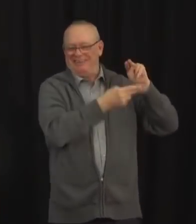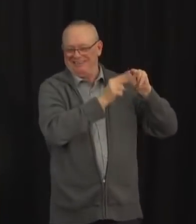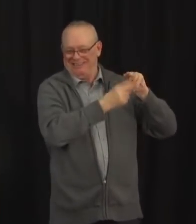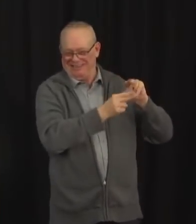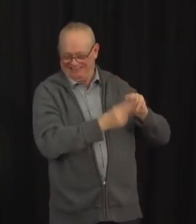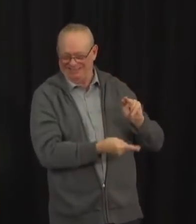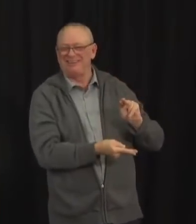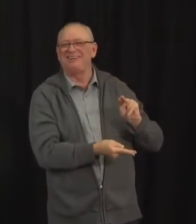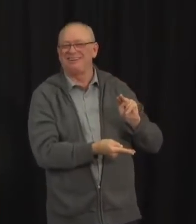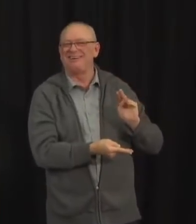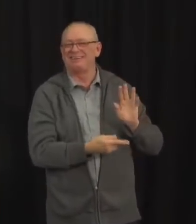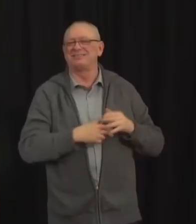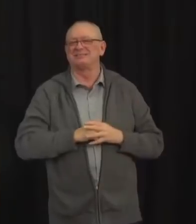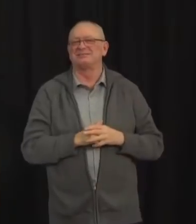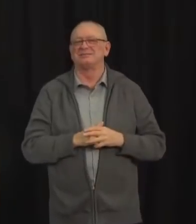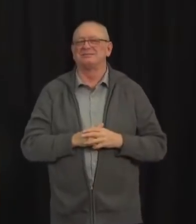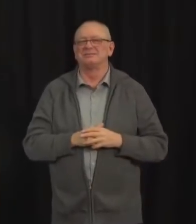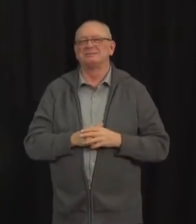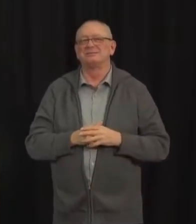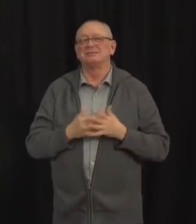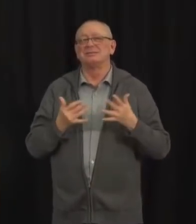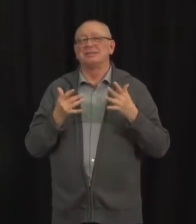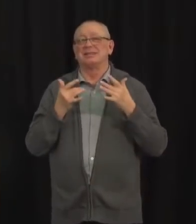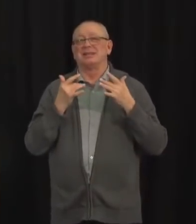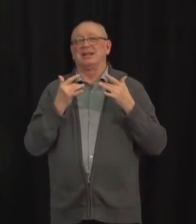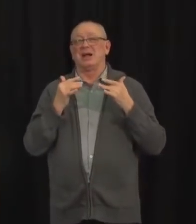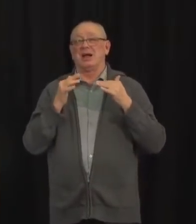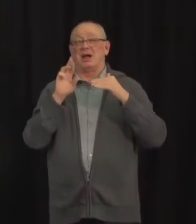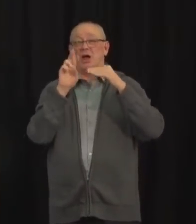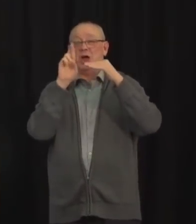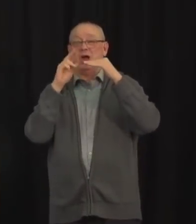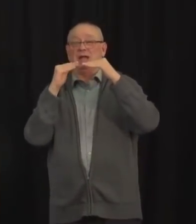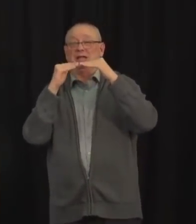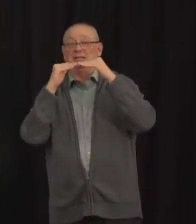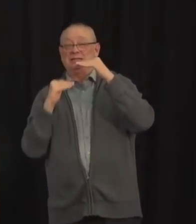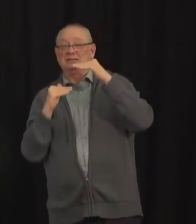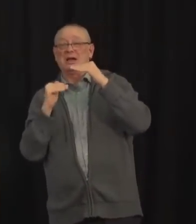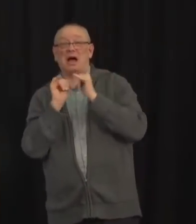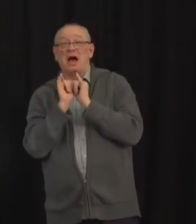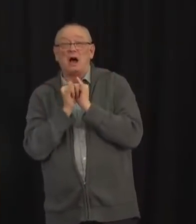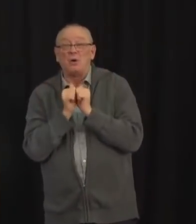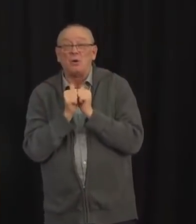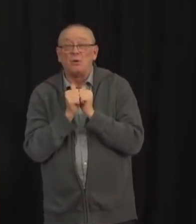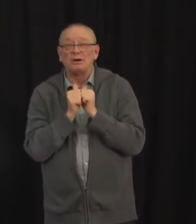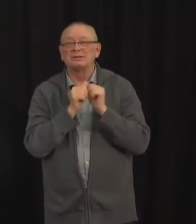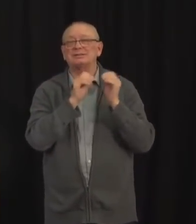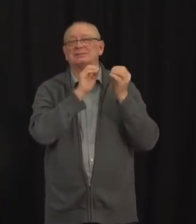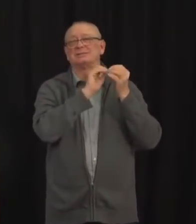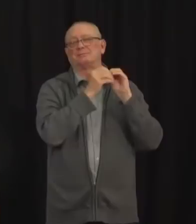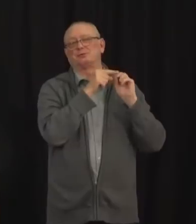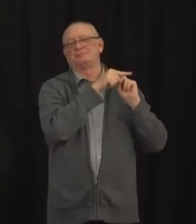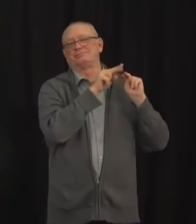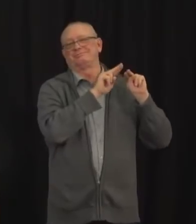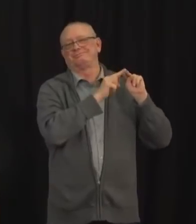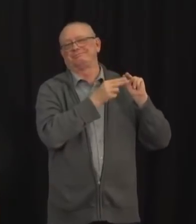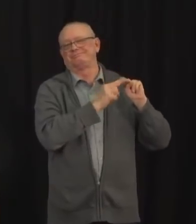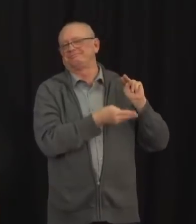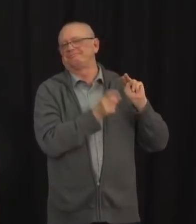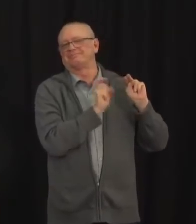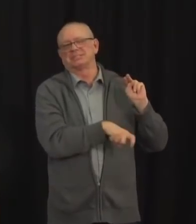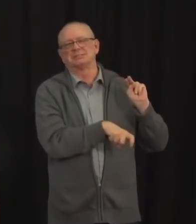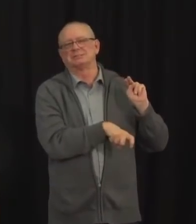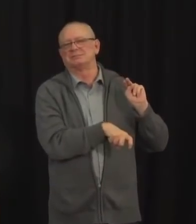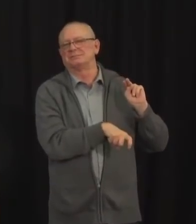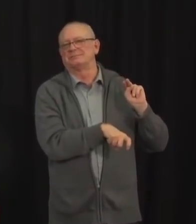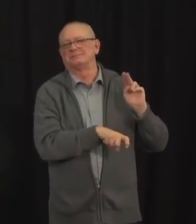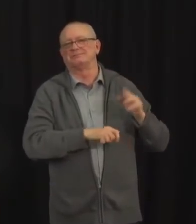the number of new daily cases that we're seeing every day, because even a relatively low R, if we're still seeing a high number